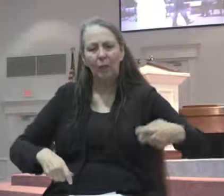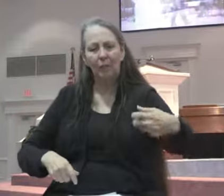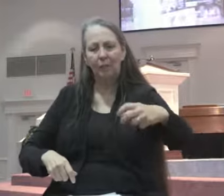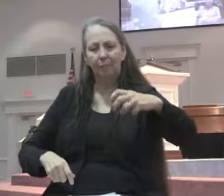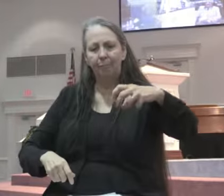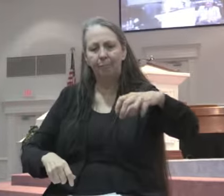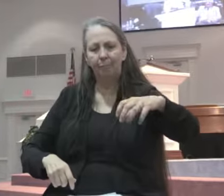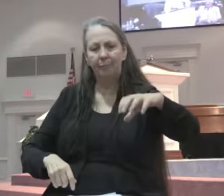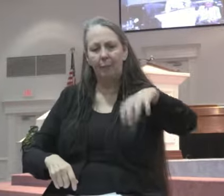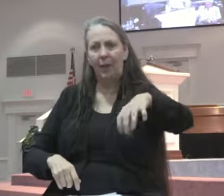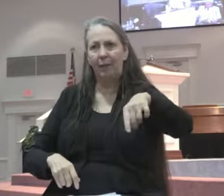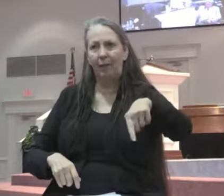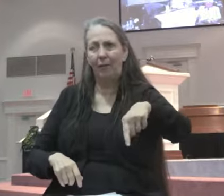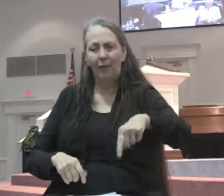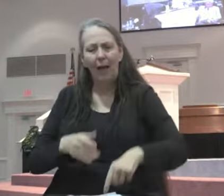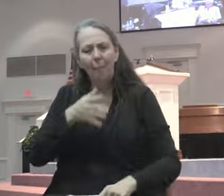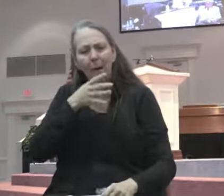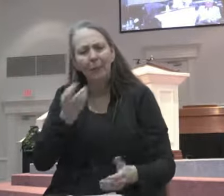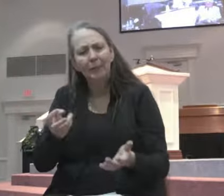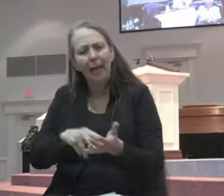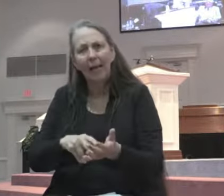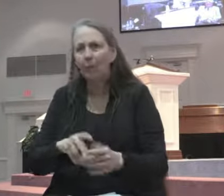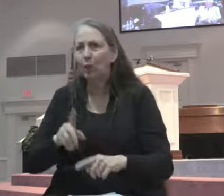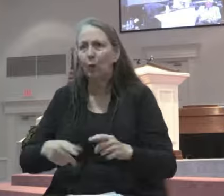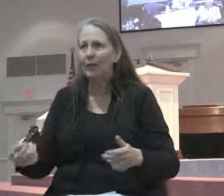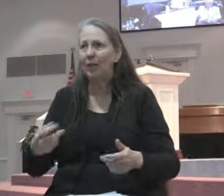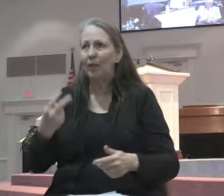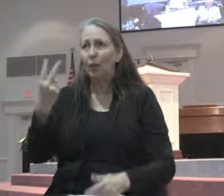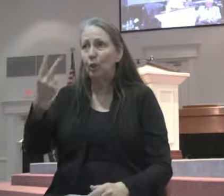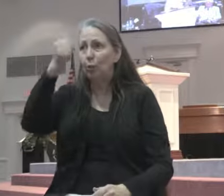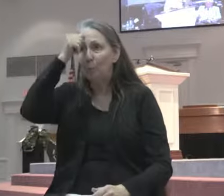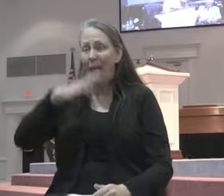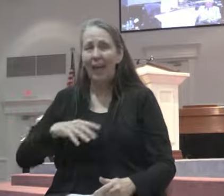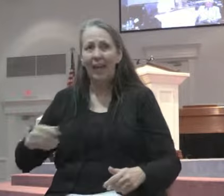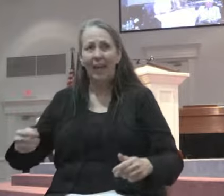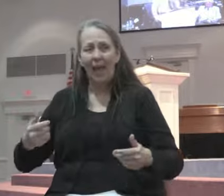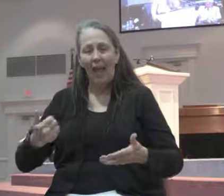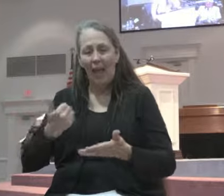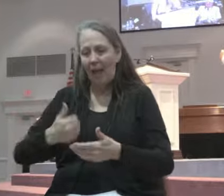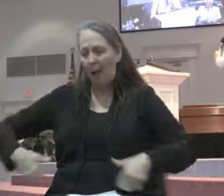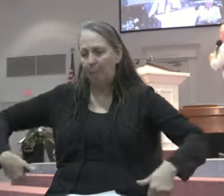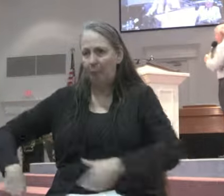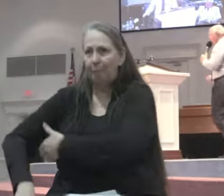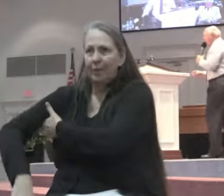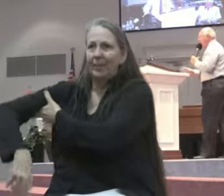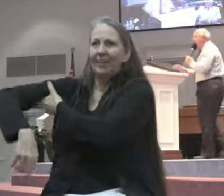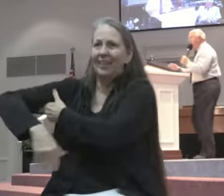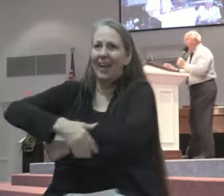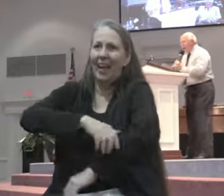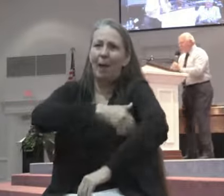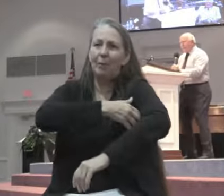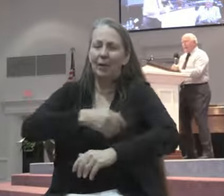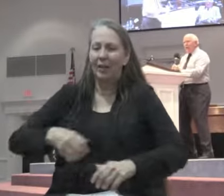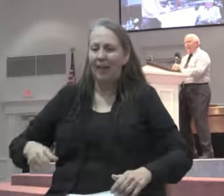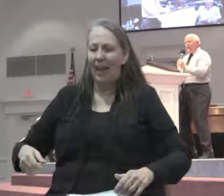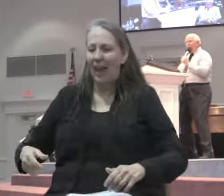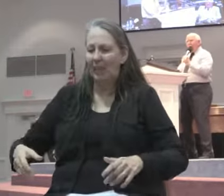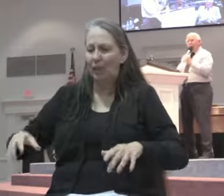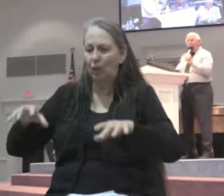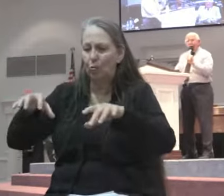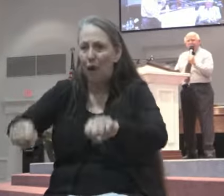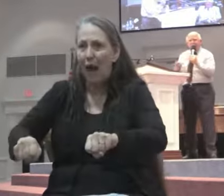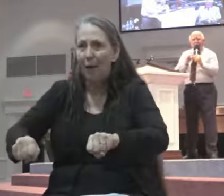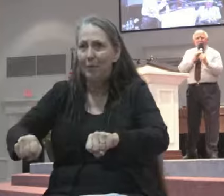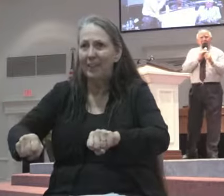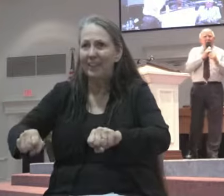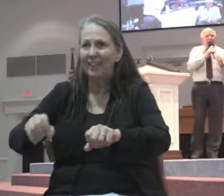Mom, stand up. She couldn't. There were two men that went over and helped her stand up, and she grabbed the chair in front of her to